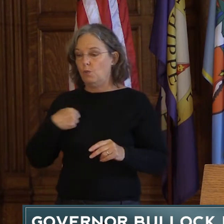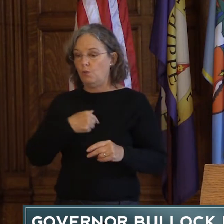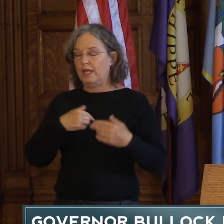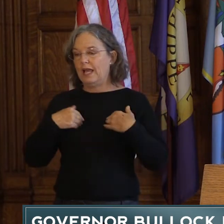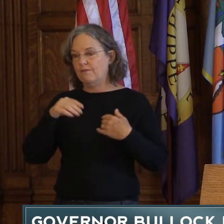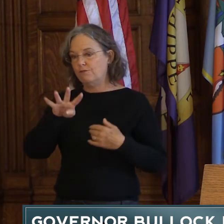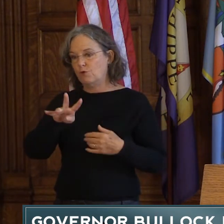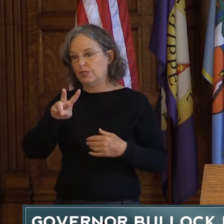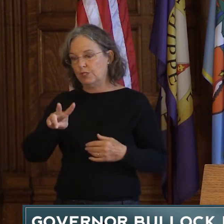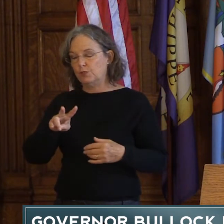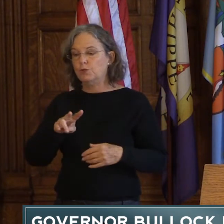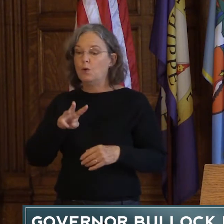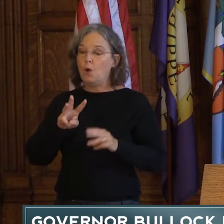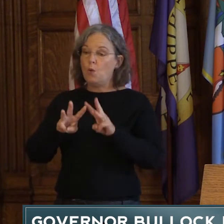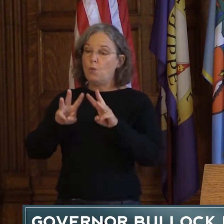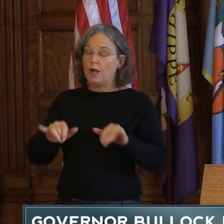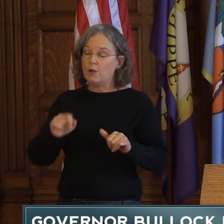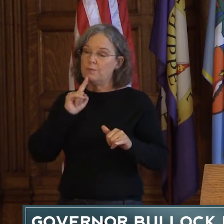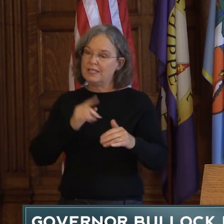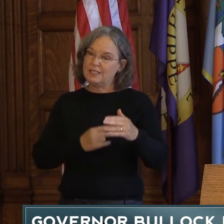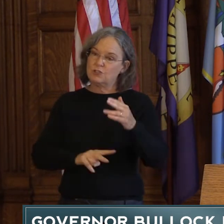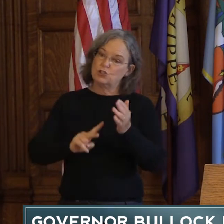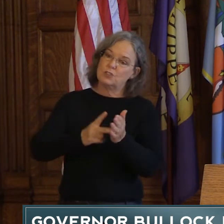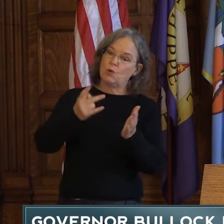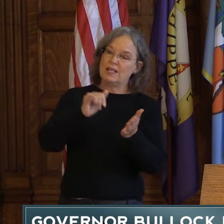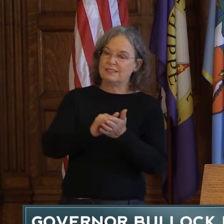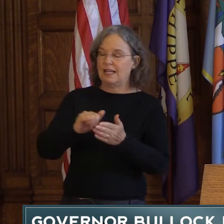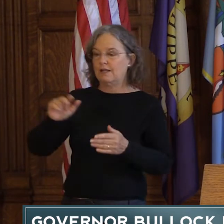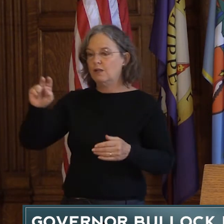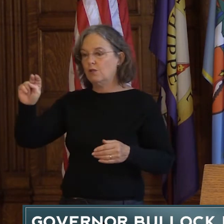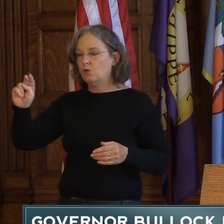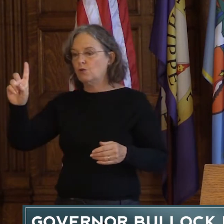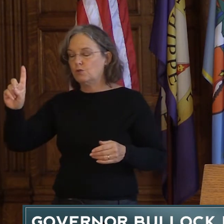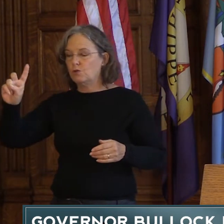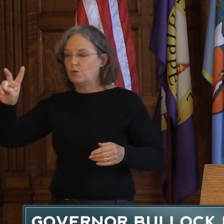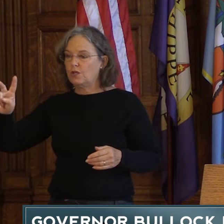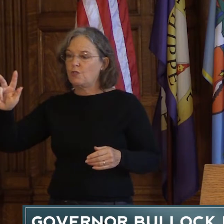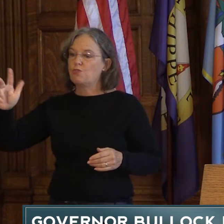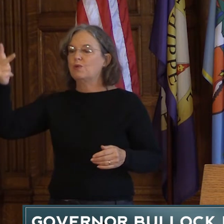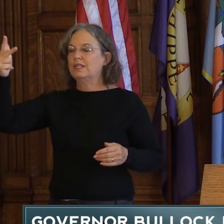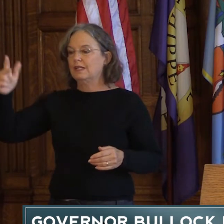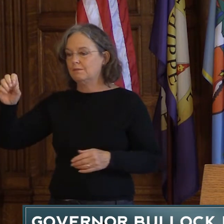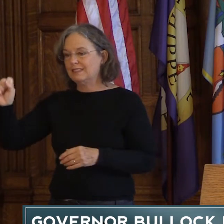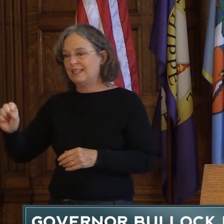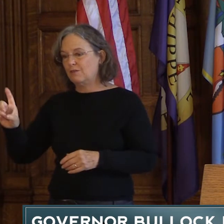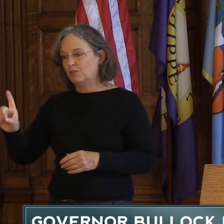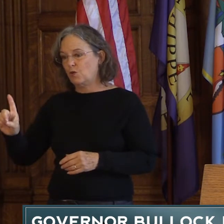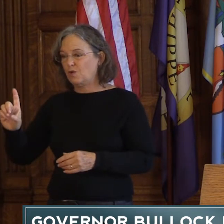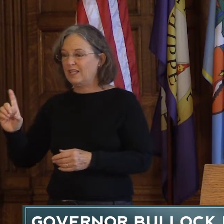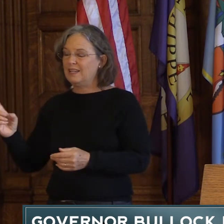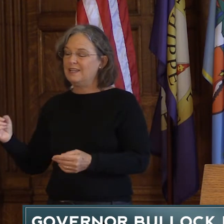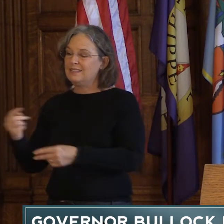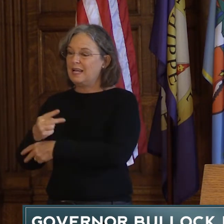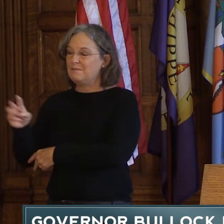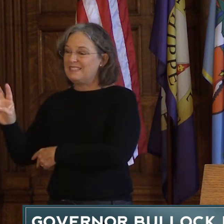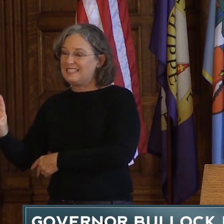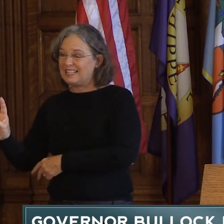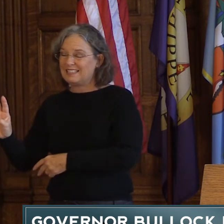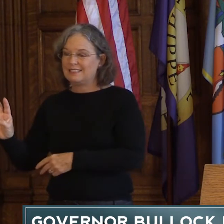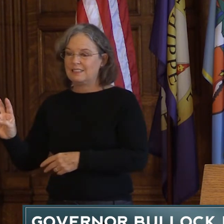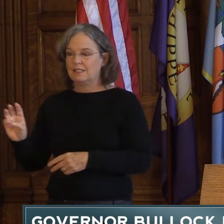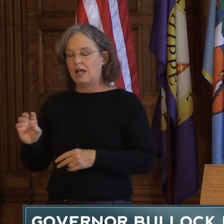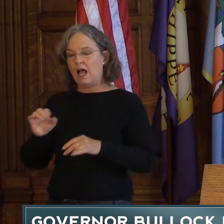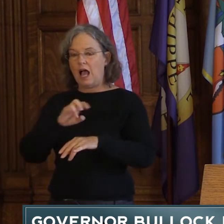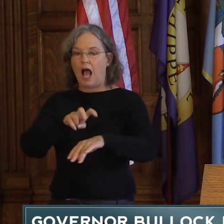is over 3 times that. South Dakota is over 6 times that. Idaho's at a